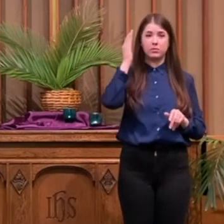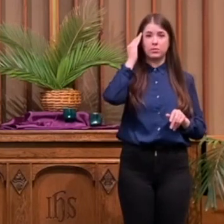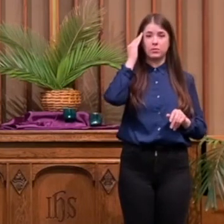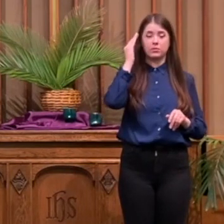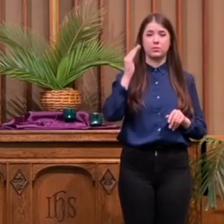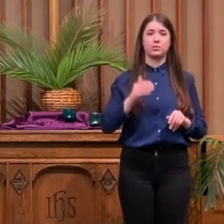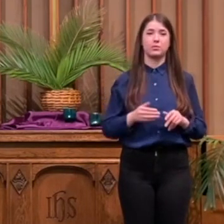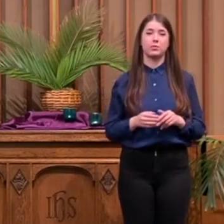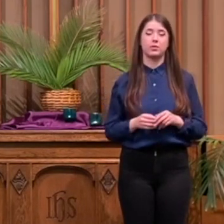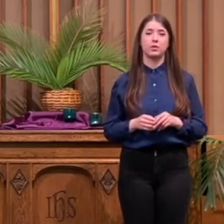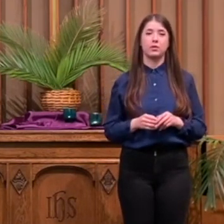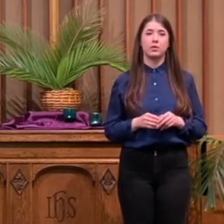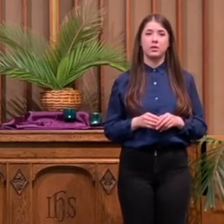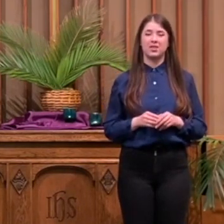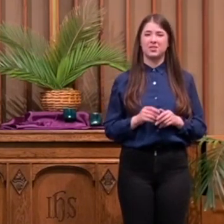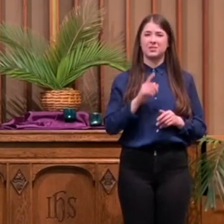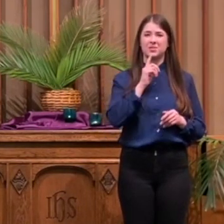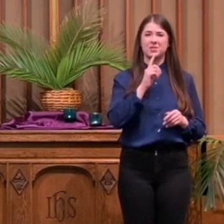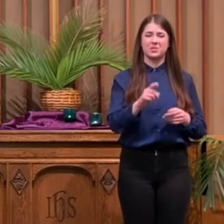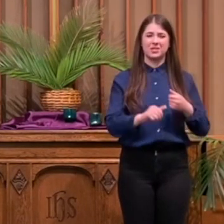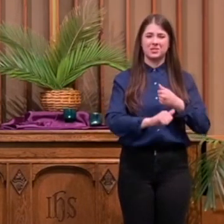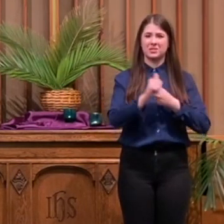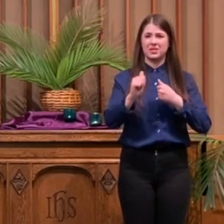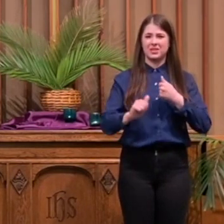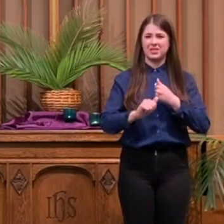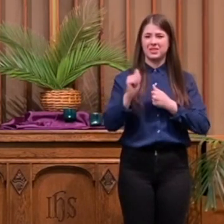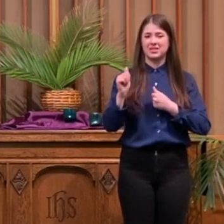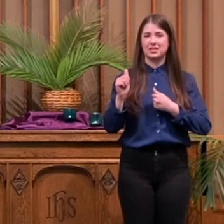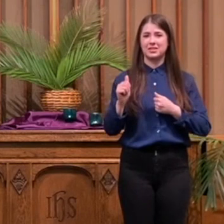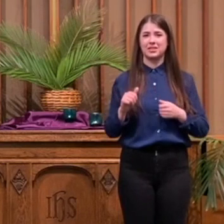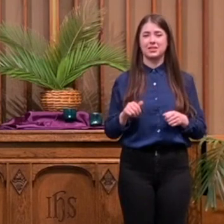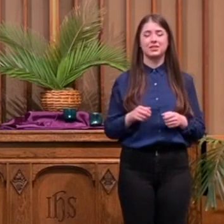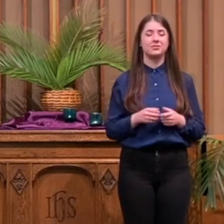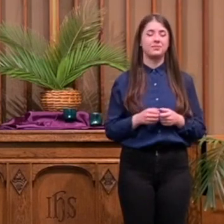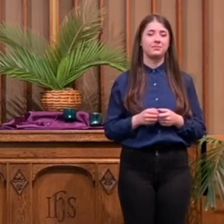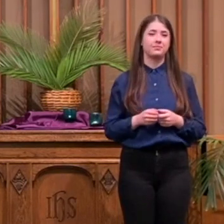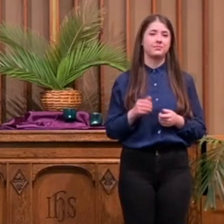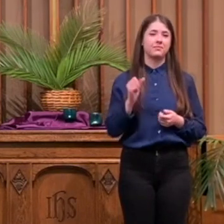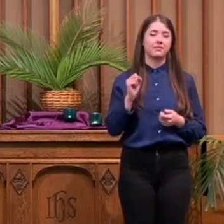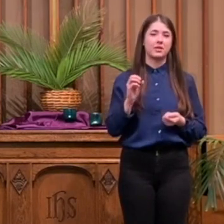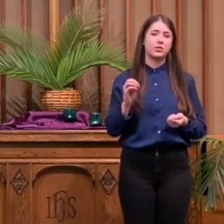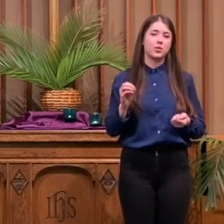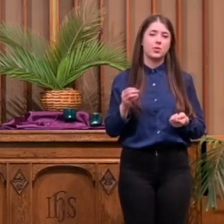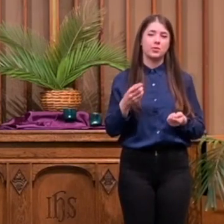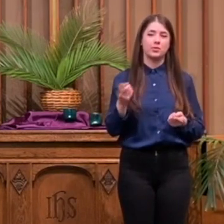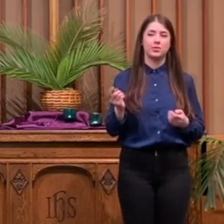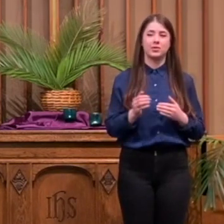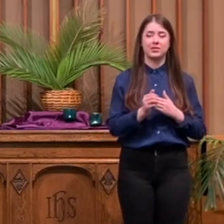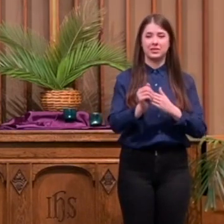it. It was a big risk. And so these religious